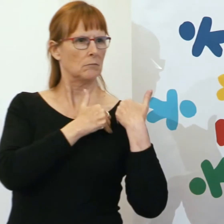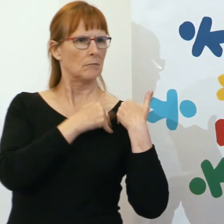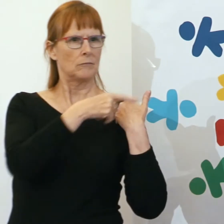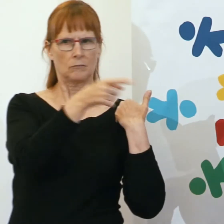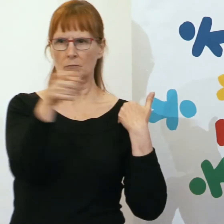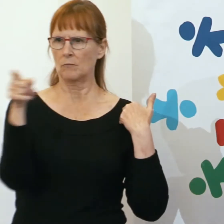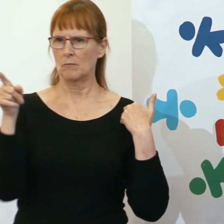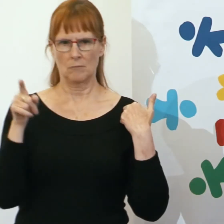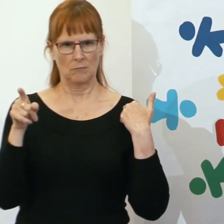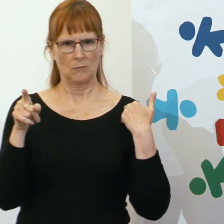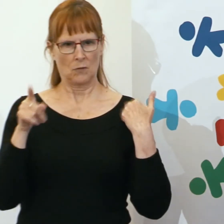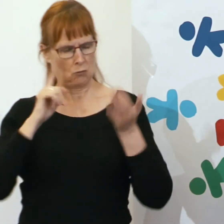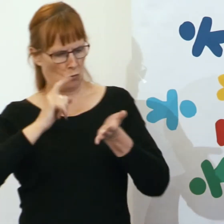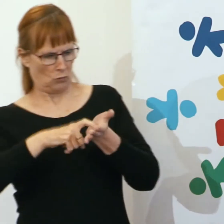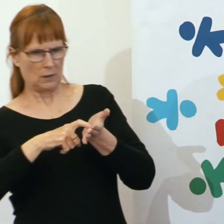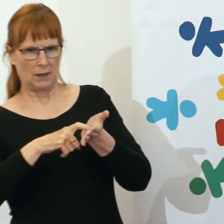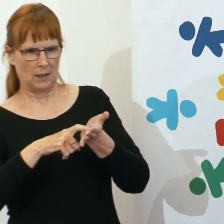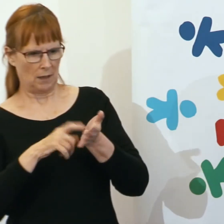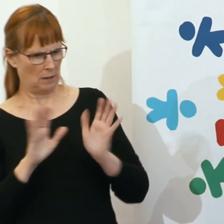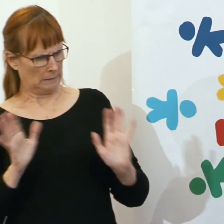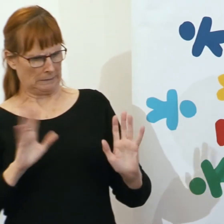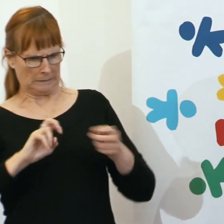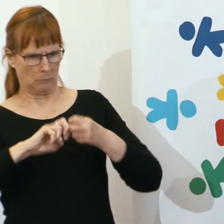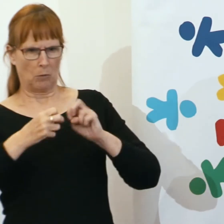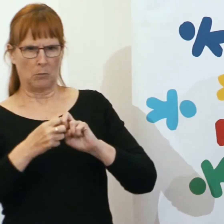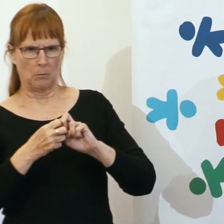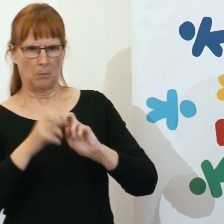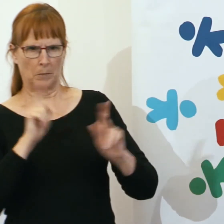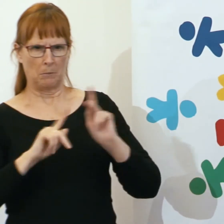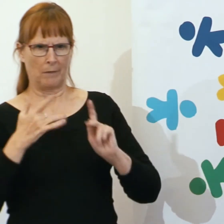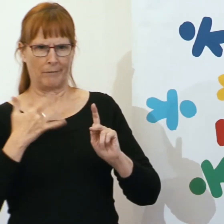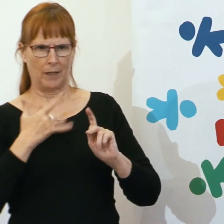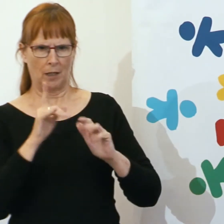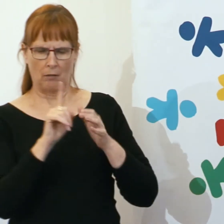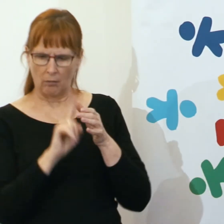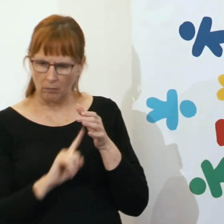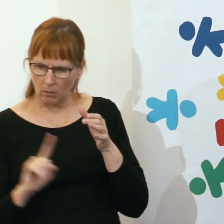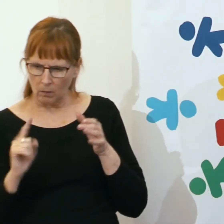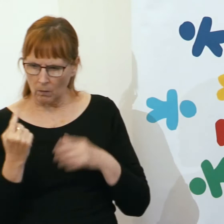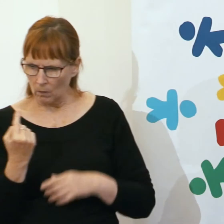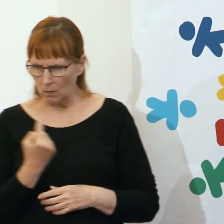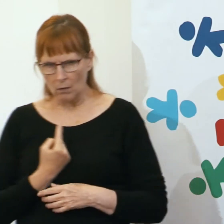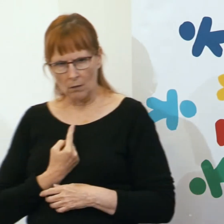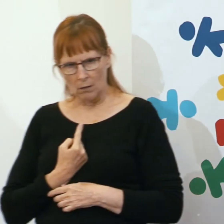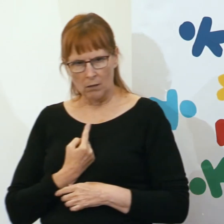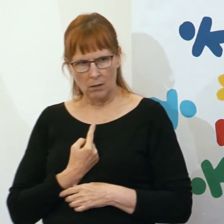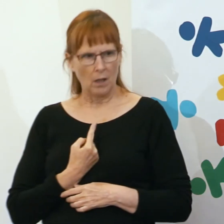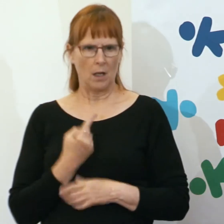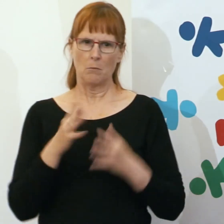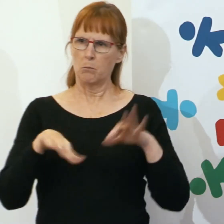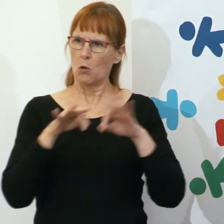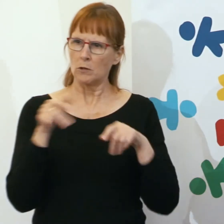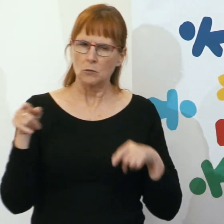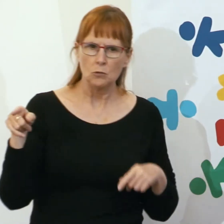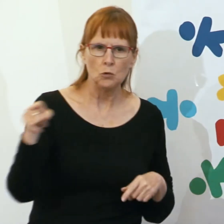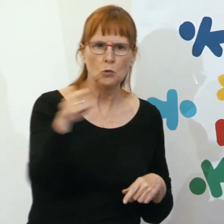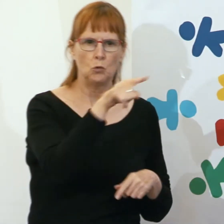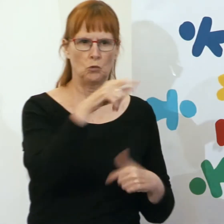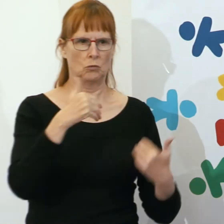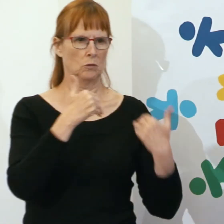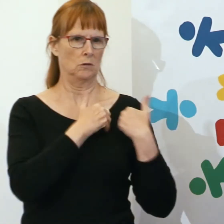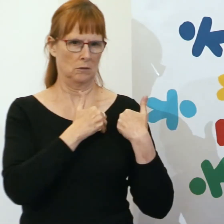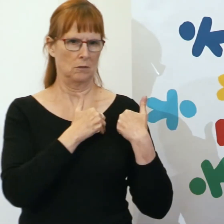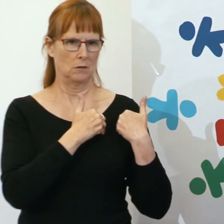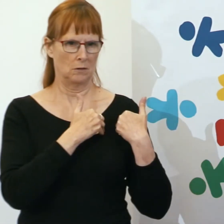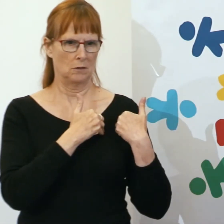social isolation as we know and see it. That's why it's on all of us to spread the message